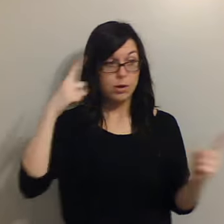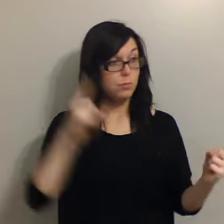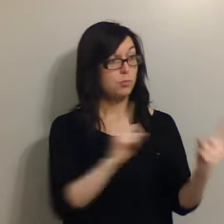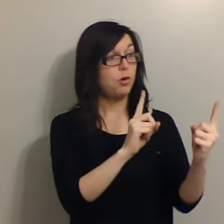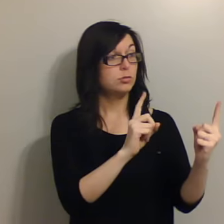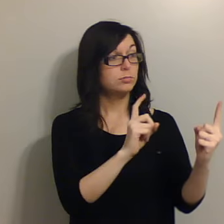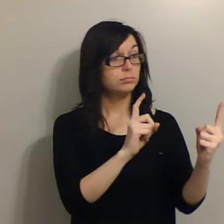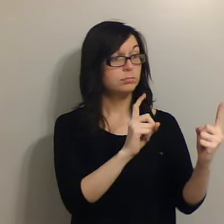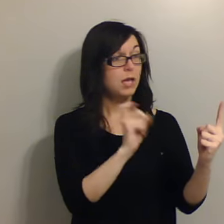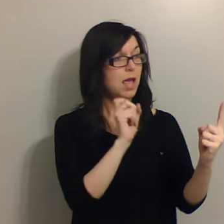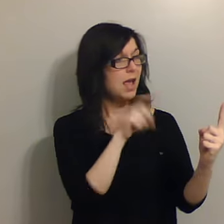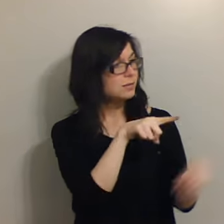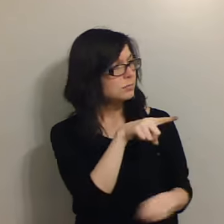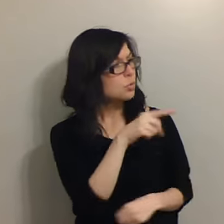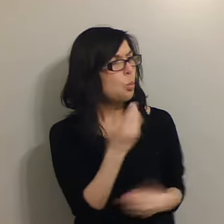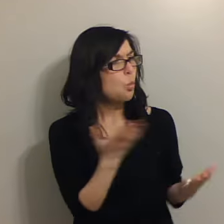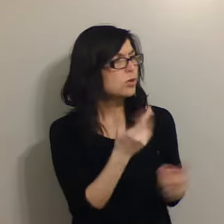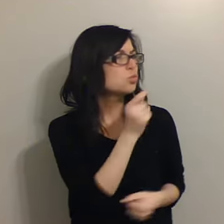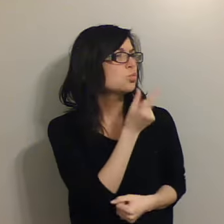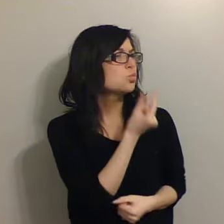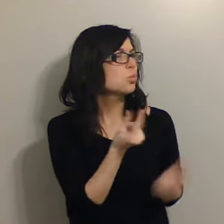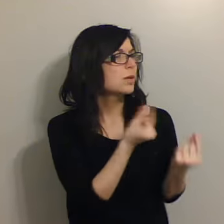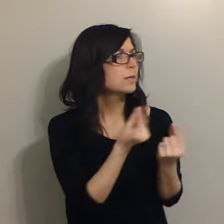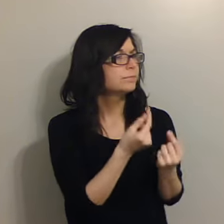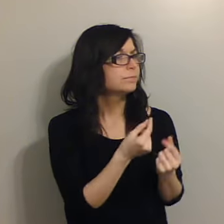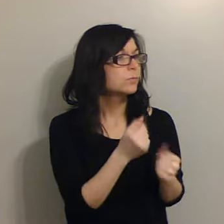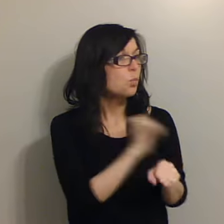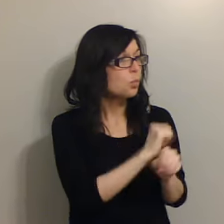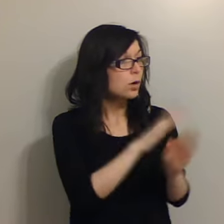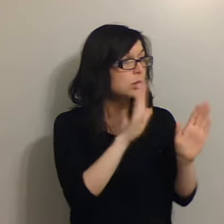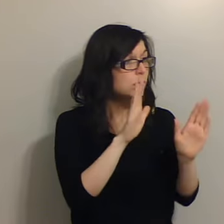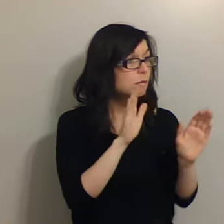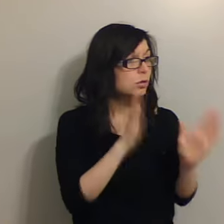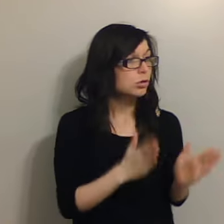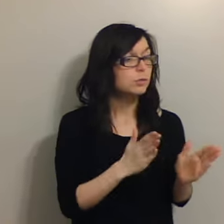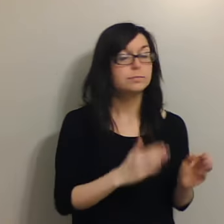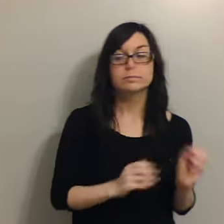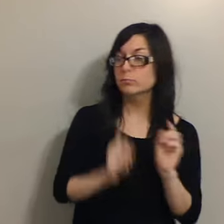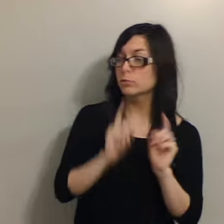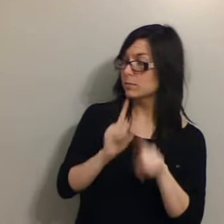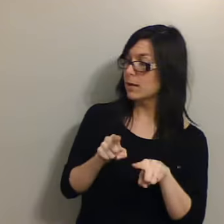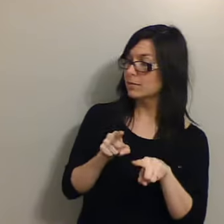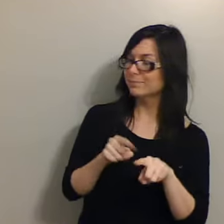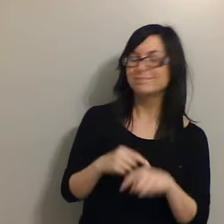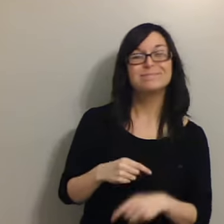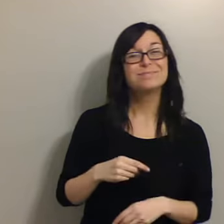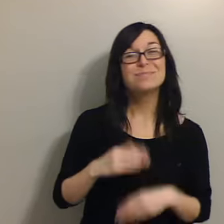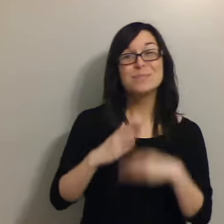are you doing? The second brick mason, beat Conway before and said, I'm building a lot.